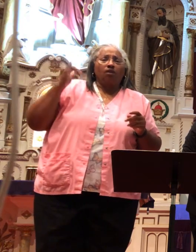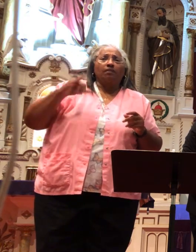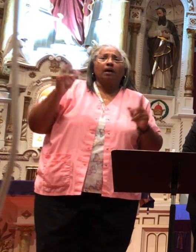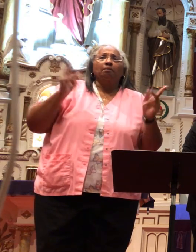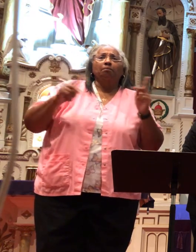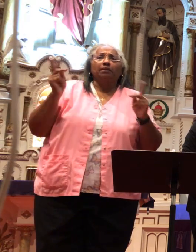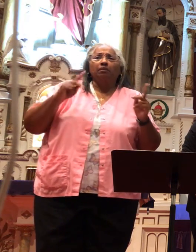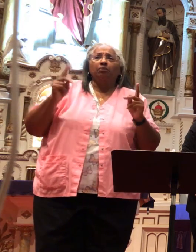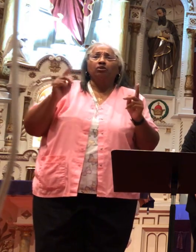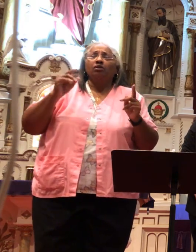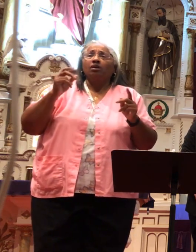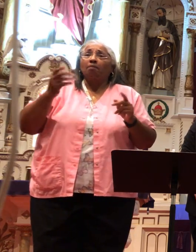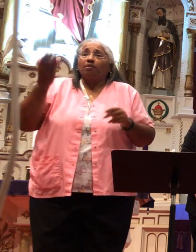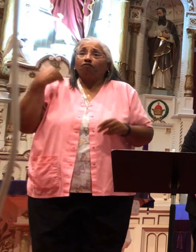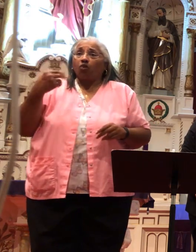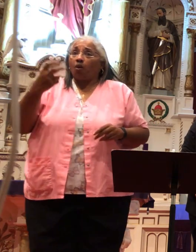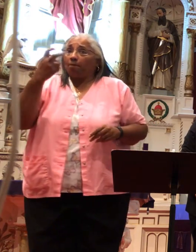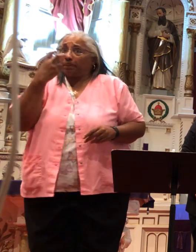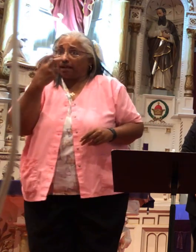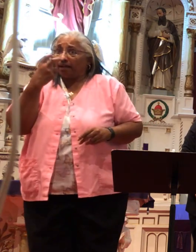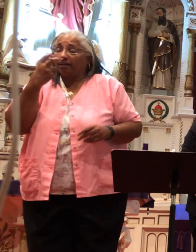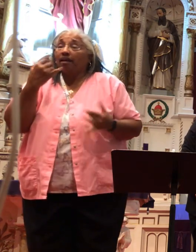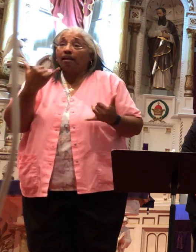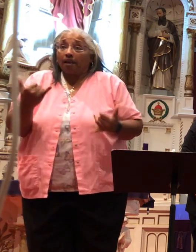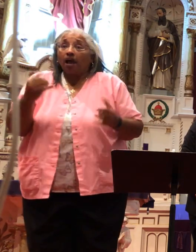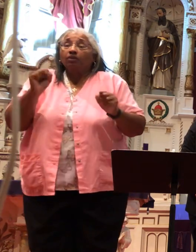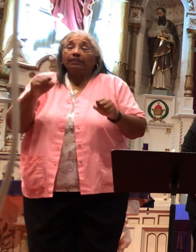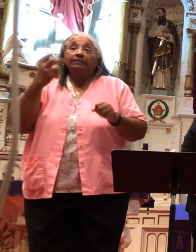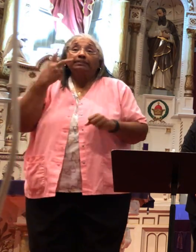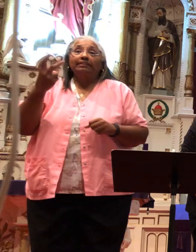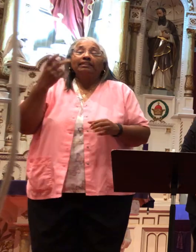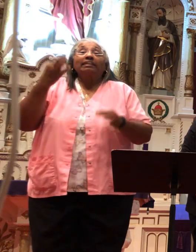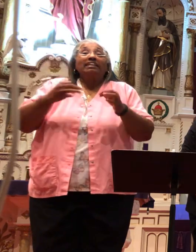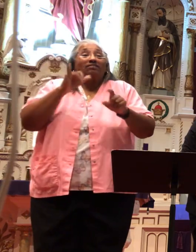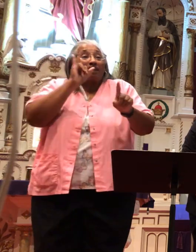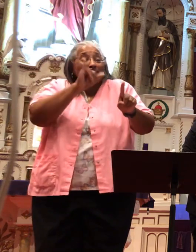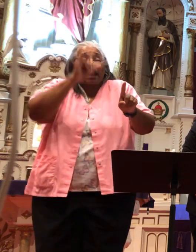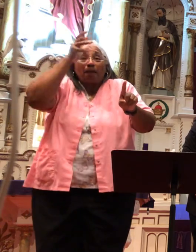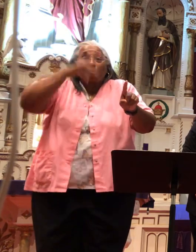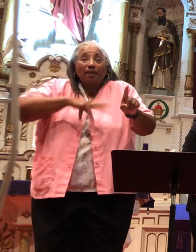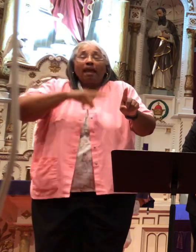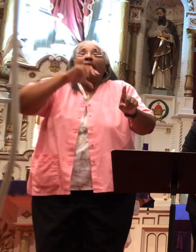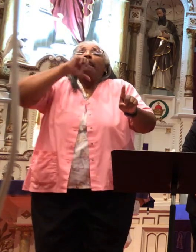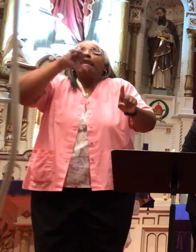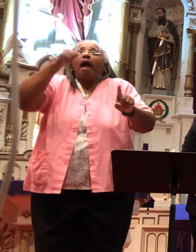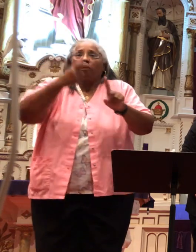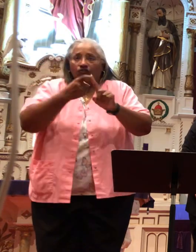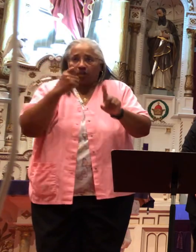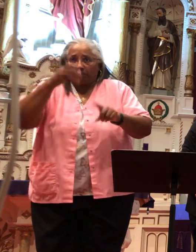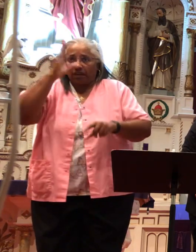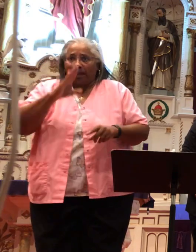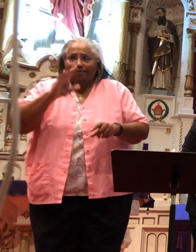blind. If this man were not from God, he would not be able to do anything."